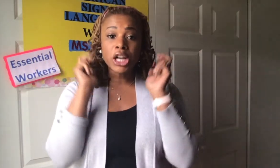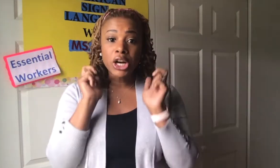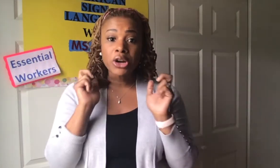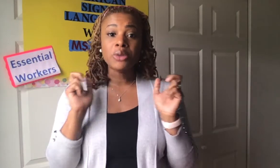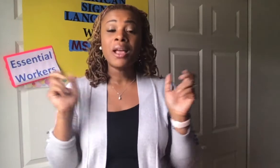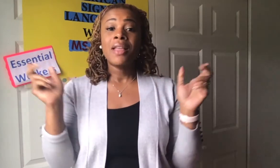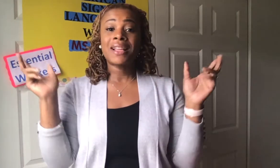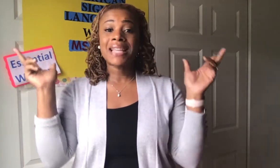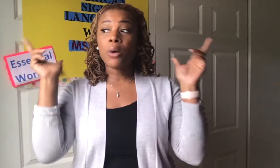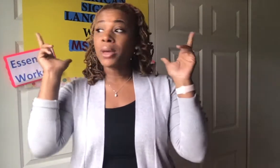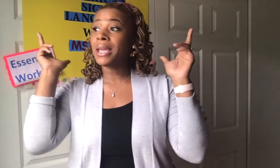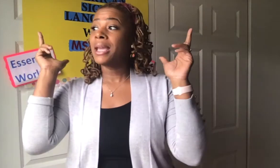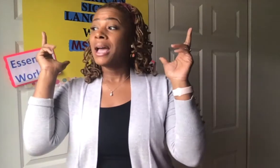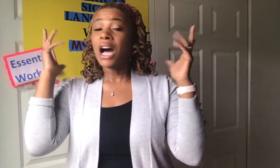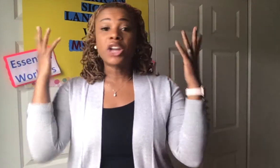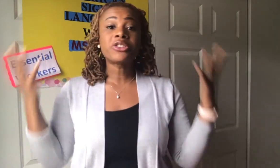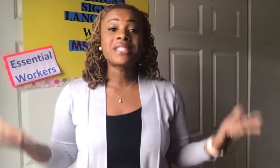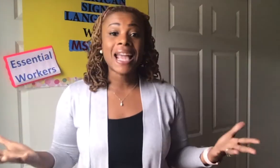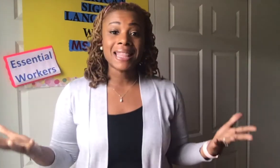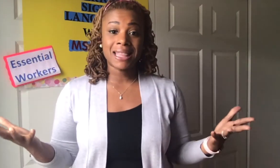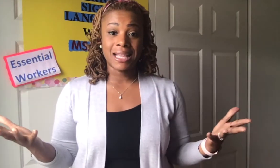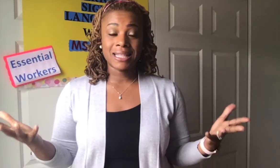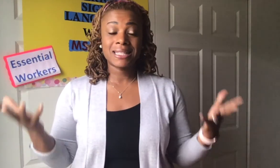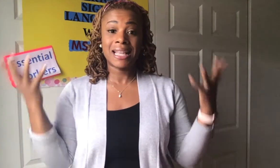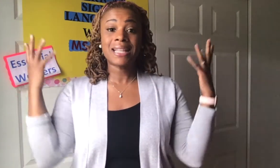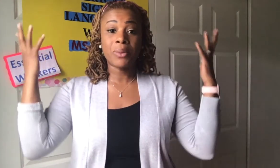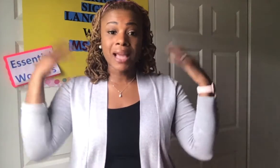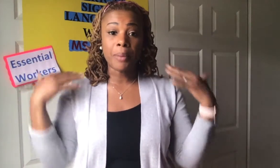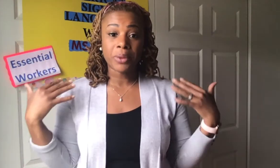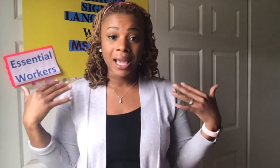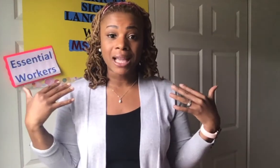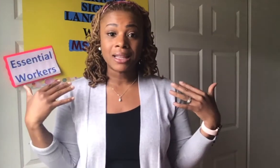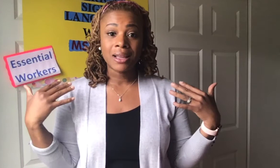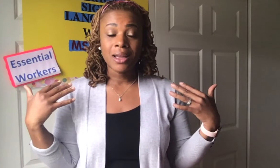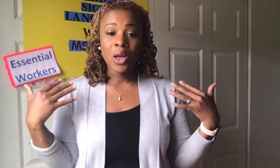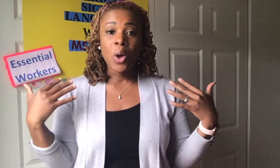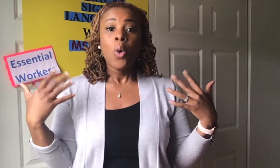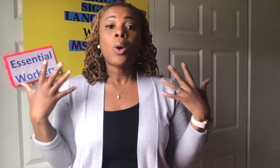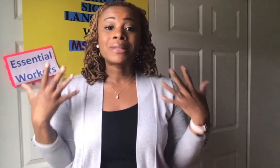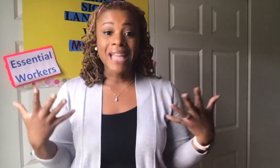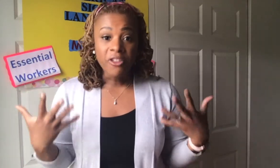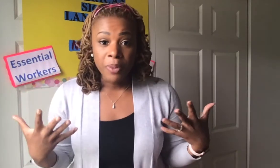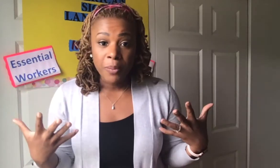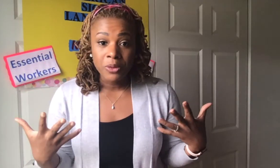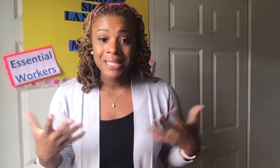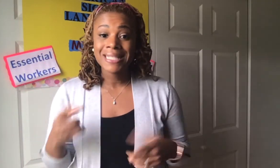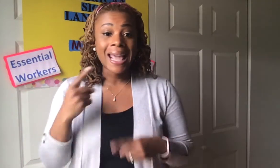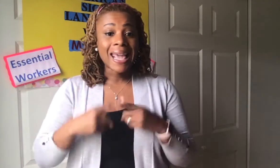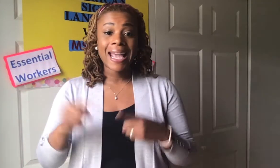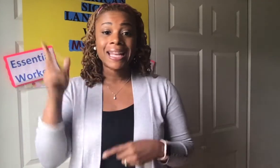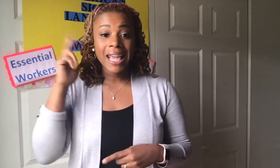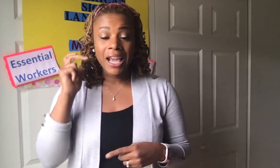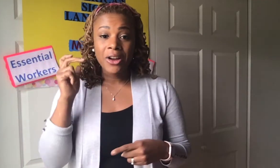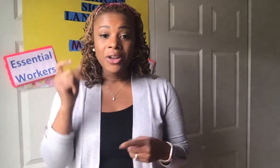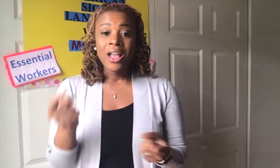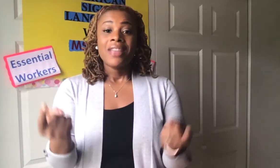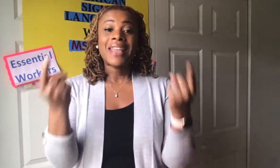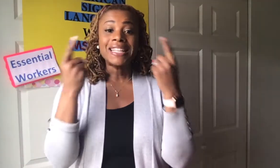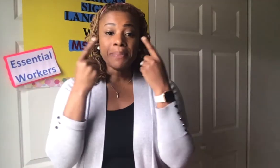learn. That's how we understand things. That's how we comprehend. Well, deaf people, since they can't hear, they depend on